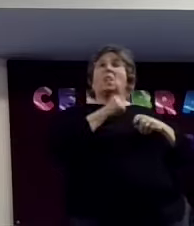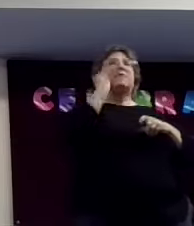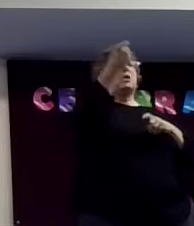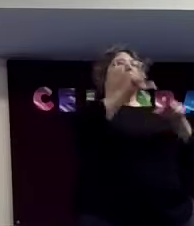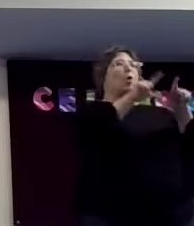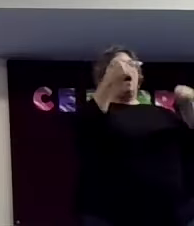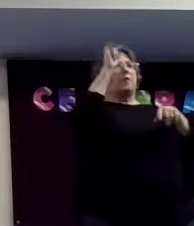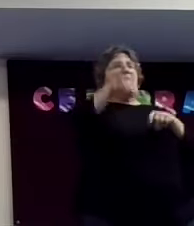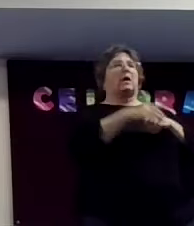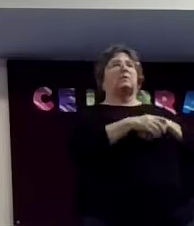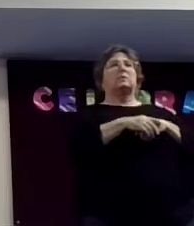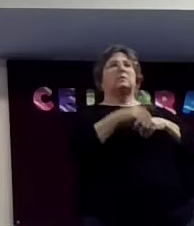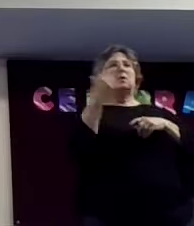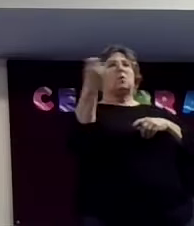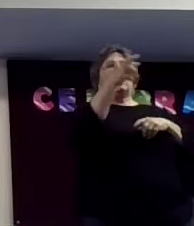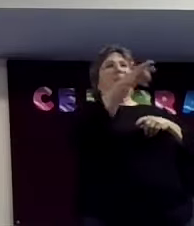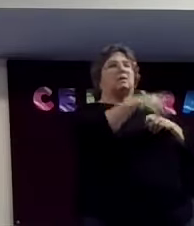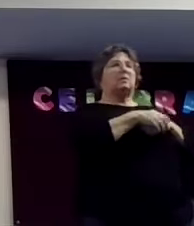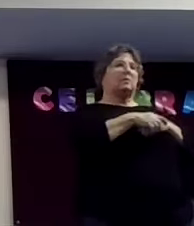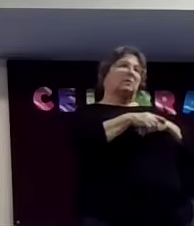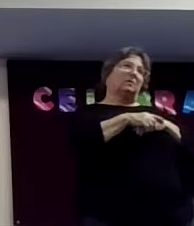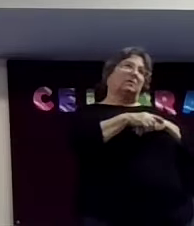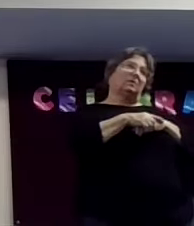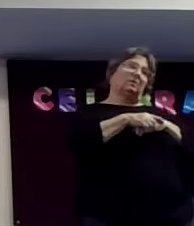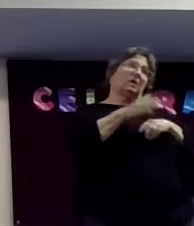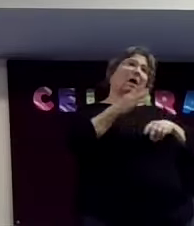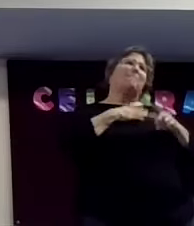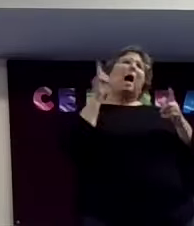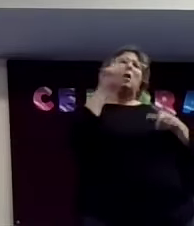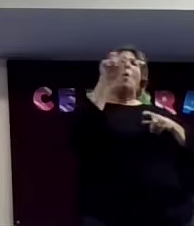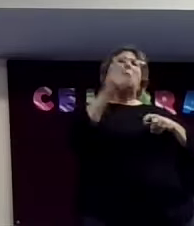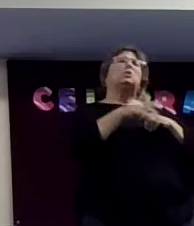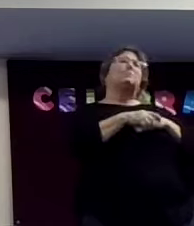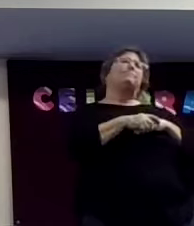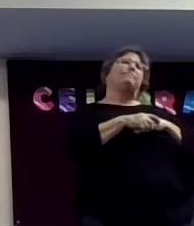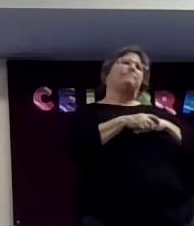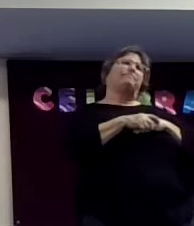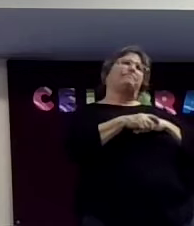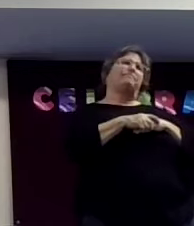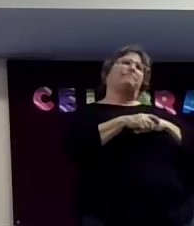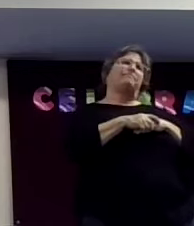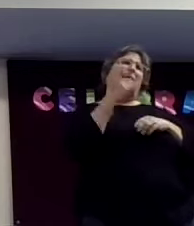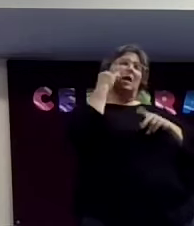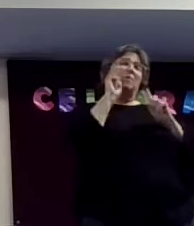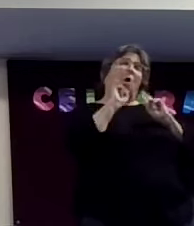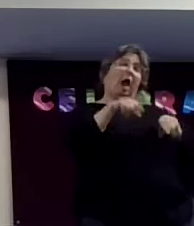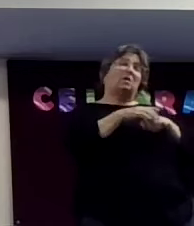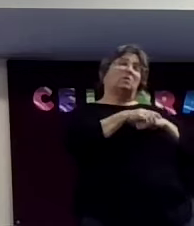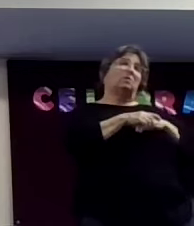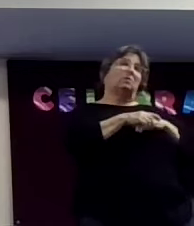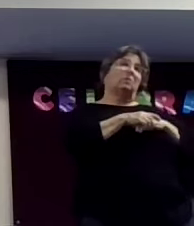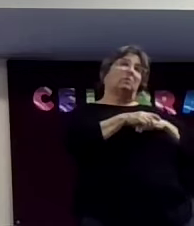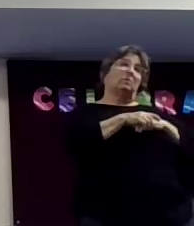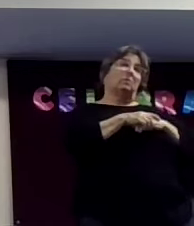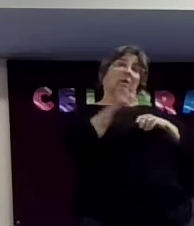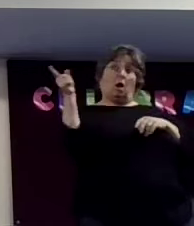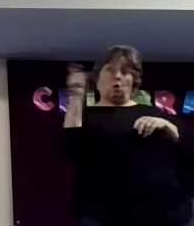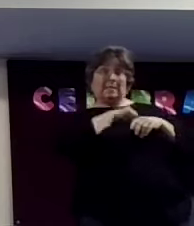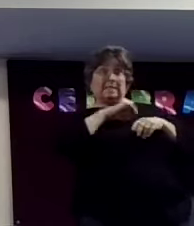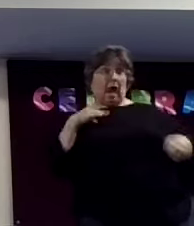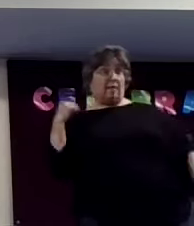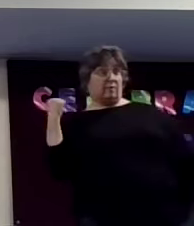happy to share that. And then somebody had a question over here. I guess my question is, you can answer this, are you one of